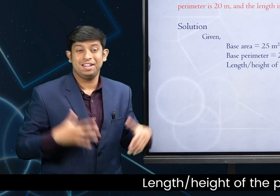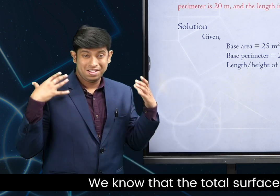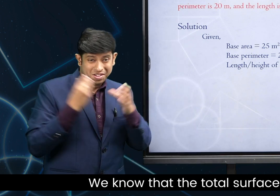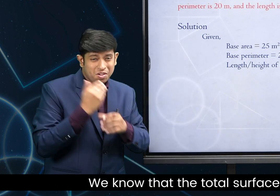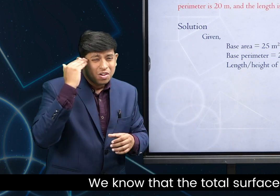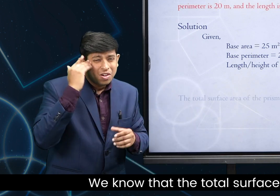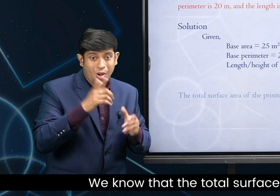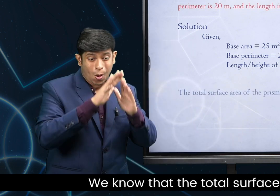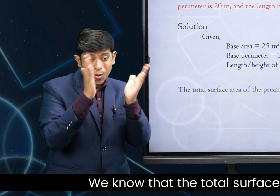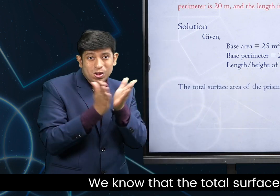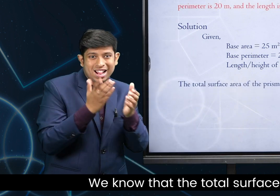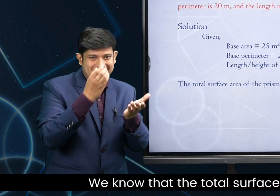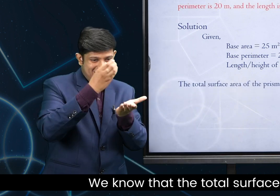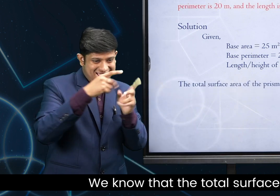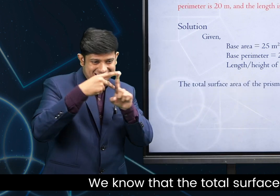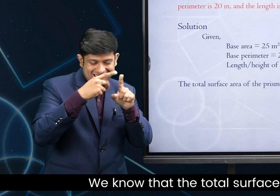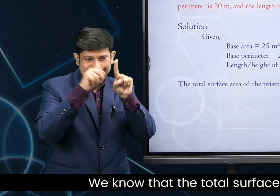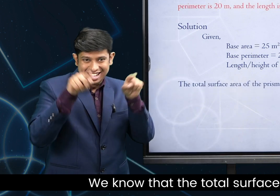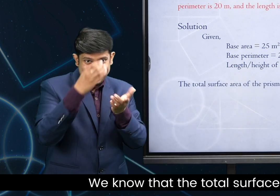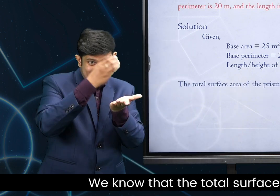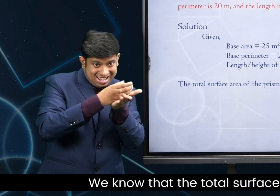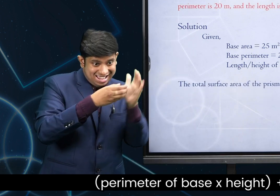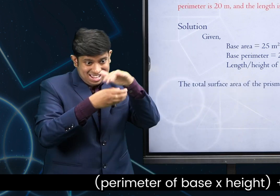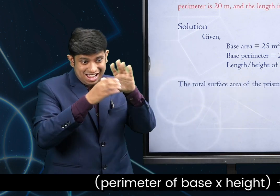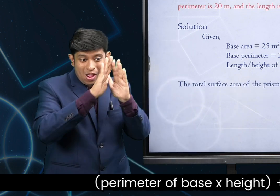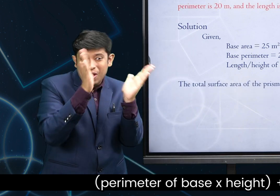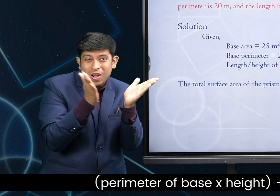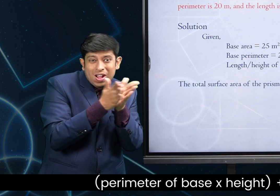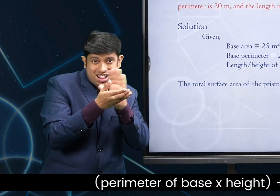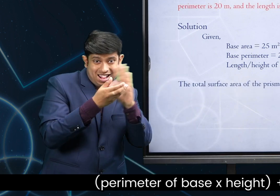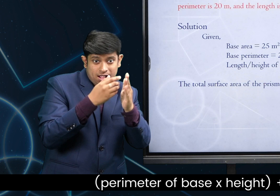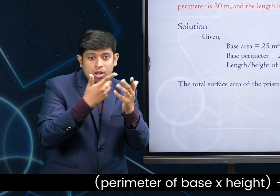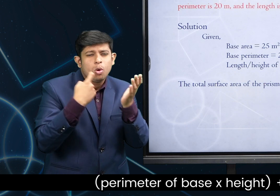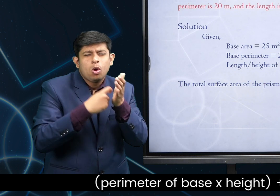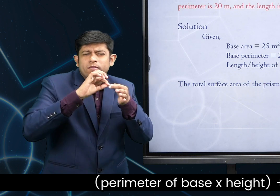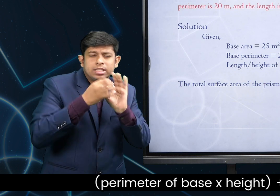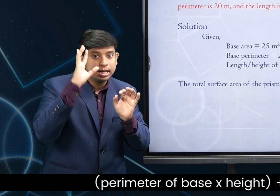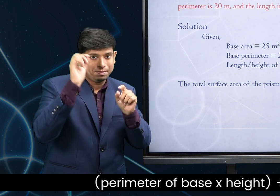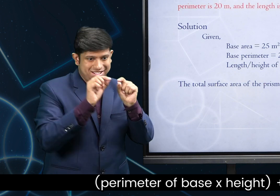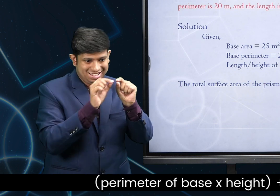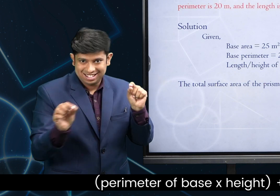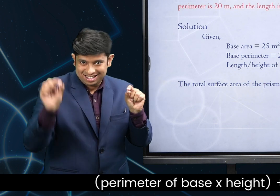We know that the total surface area of the prism is equal to perimeter of base into height plus 2 times the area of